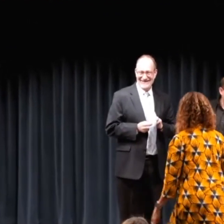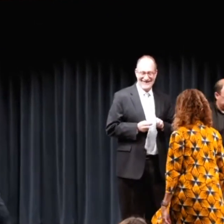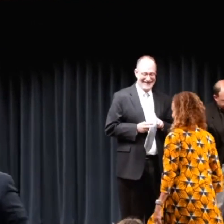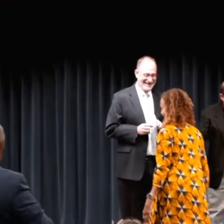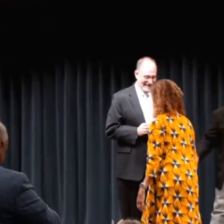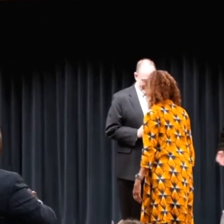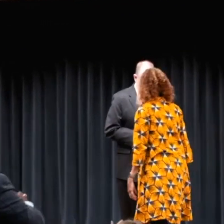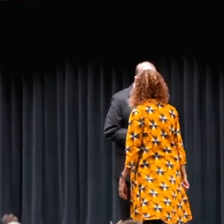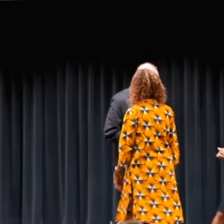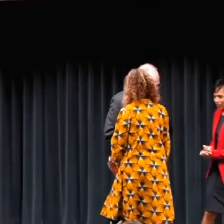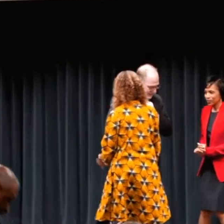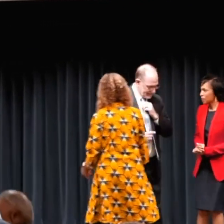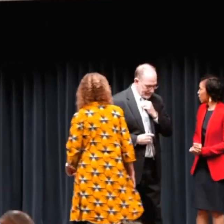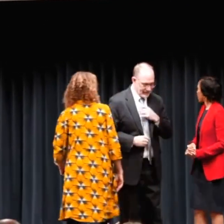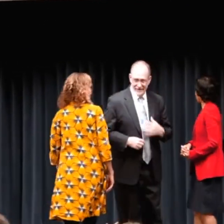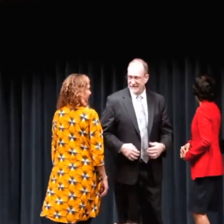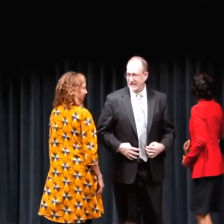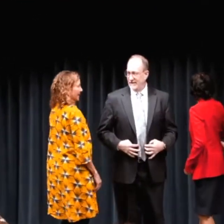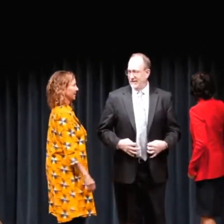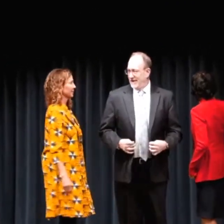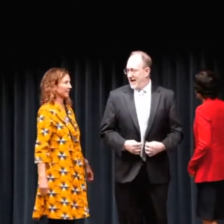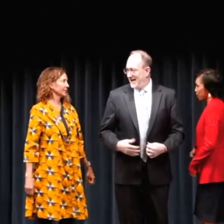Good job. Which way are we?